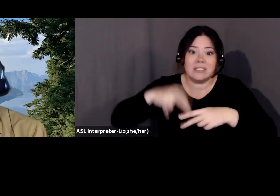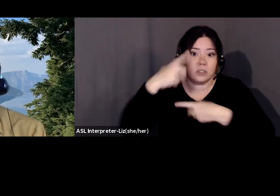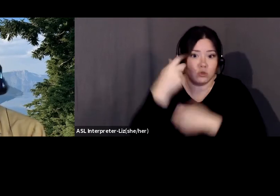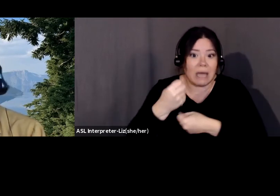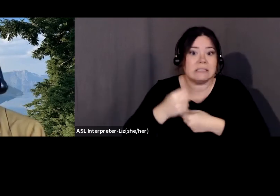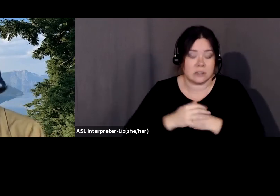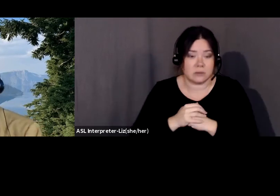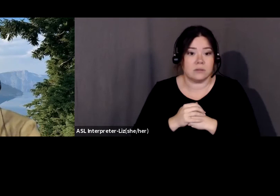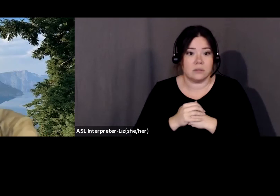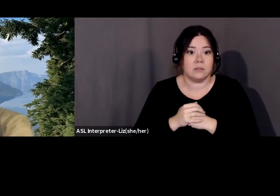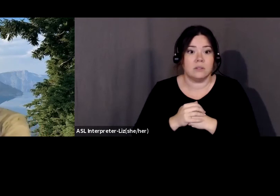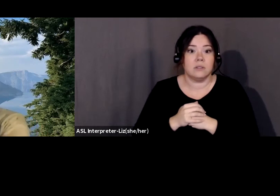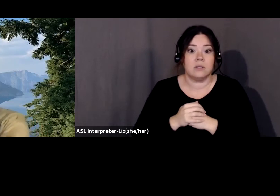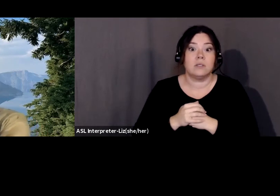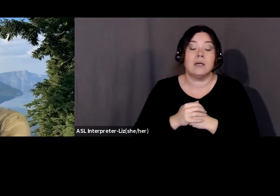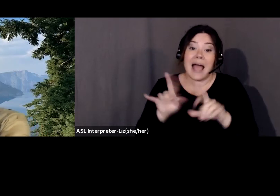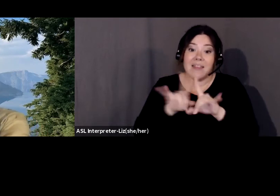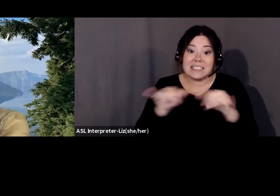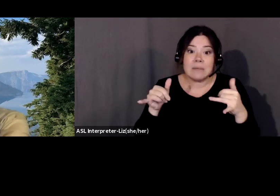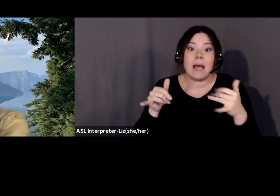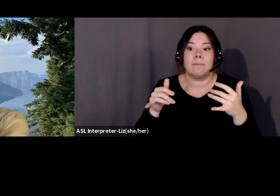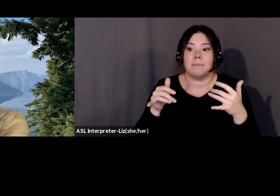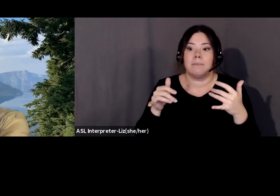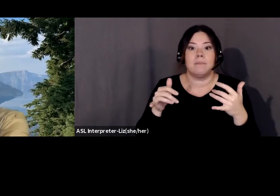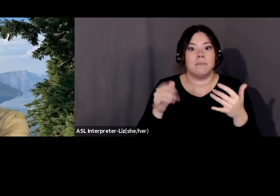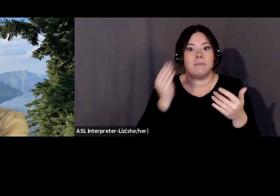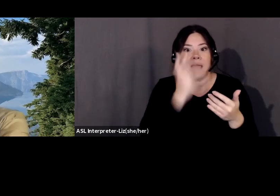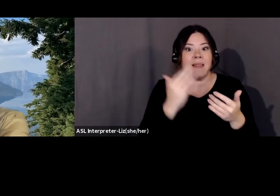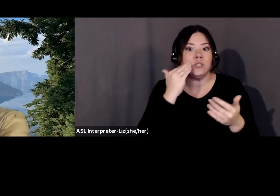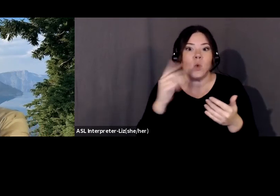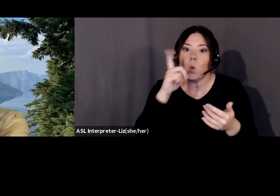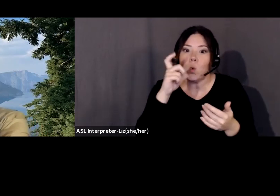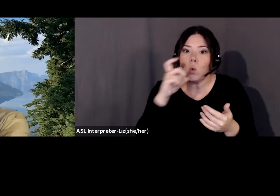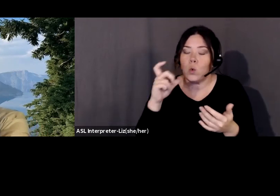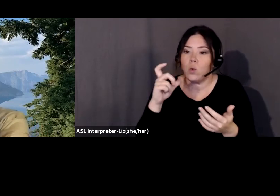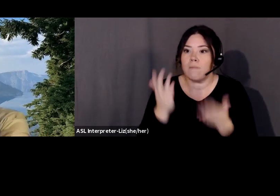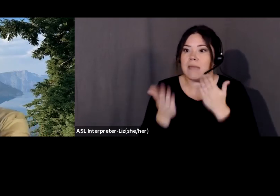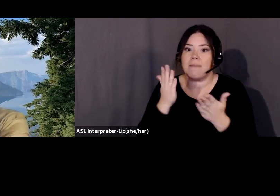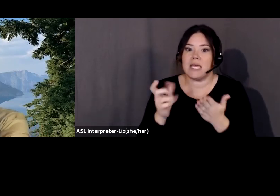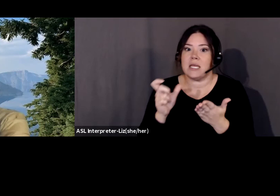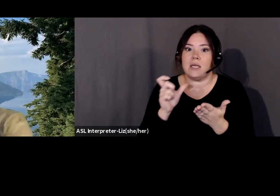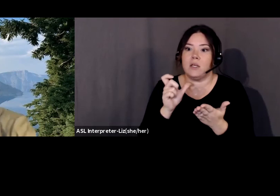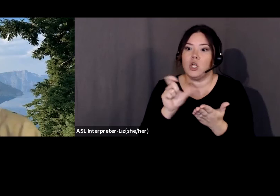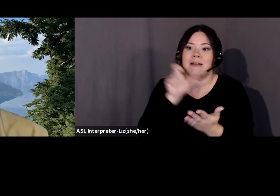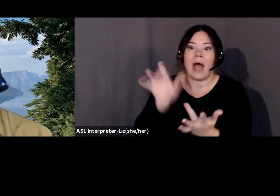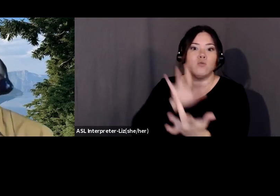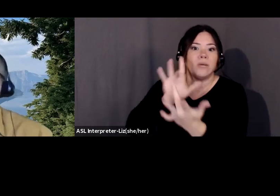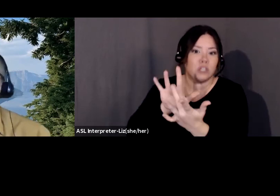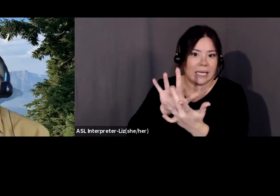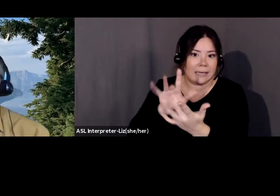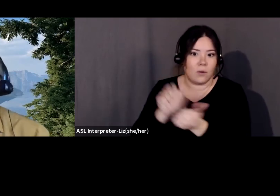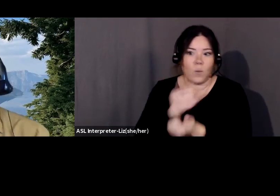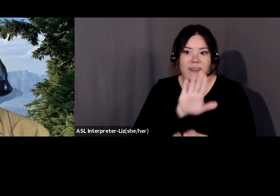also really see who you're missing collectively on your SILC and with regard to stakeholder collaboration.